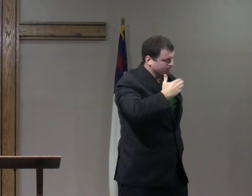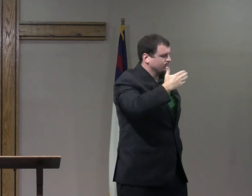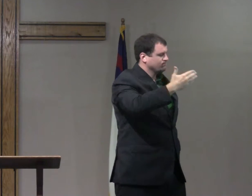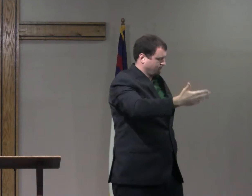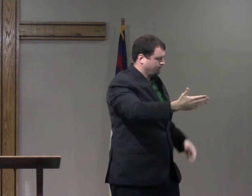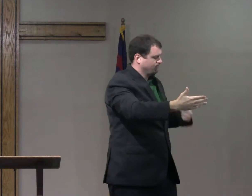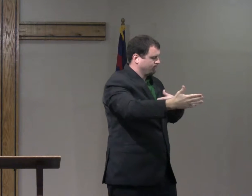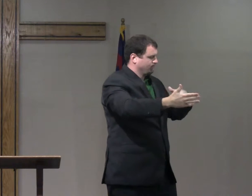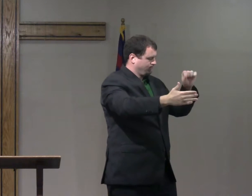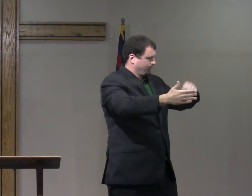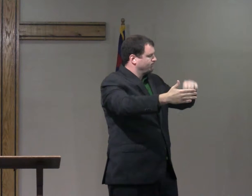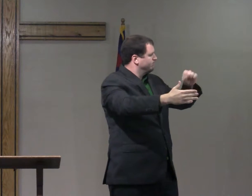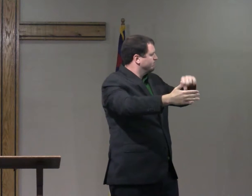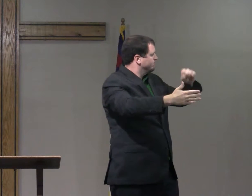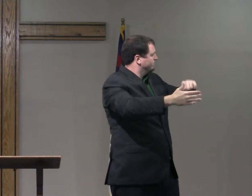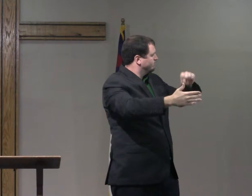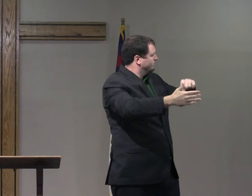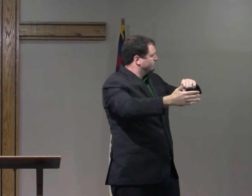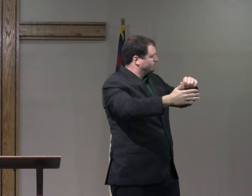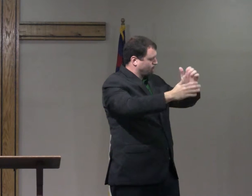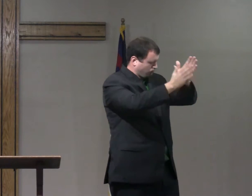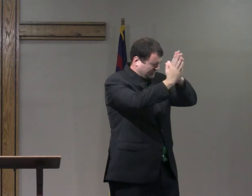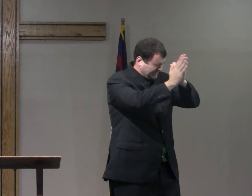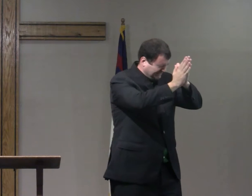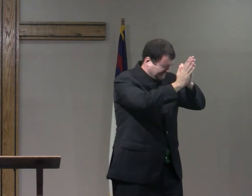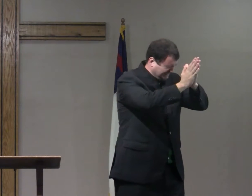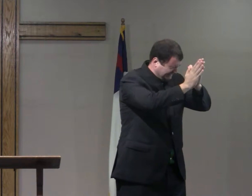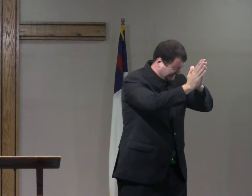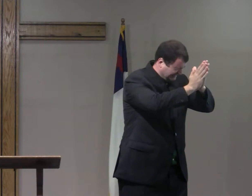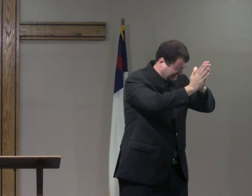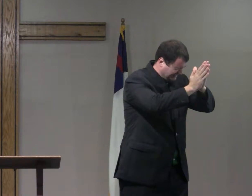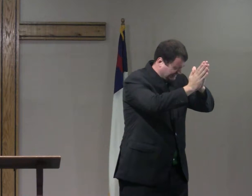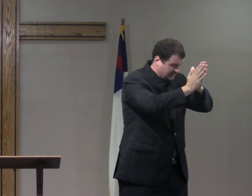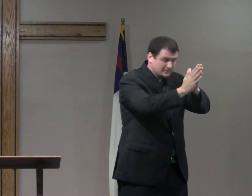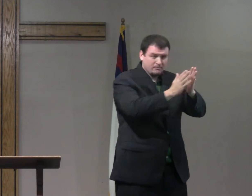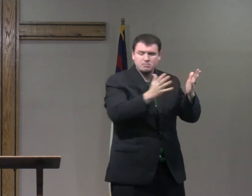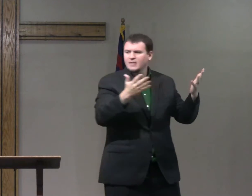Mm-hmm. We need to humble ourselves and say, yes, God, and pray.